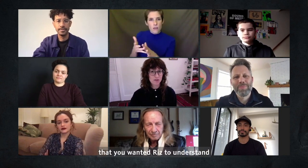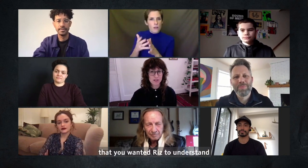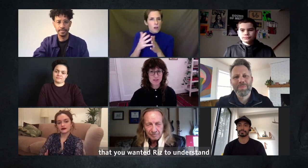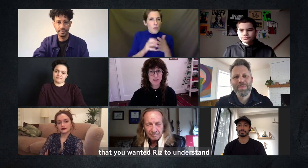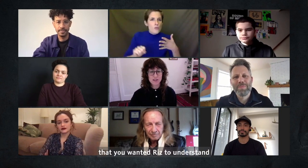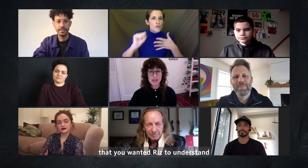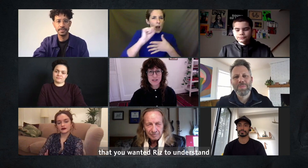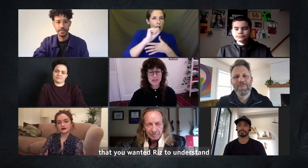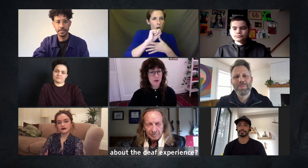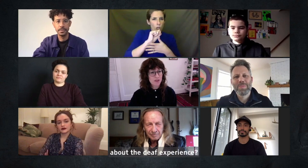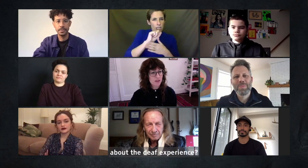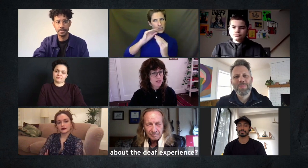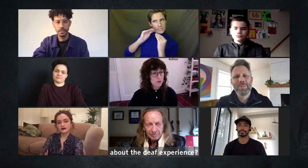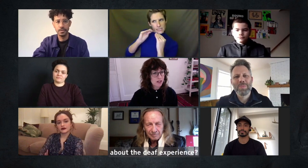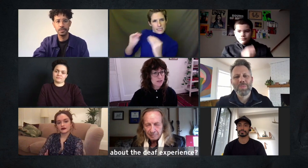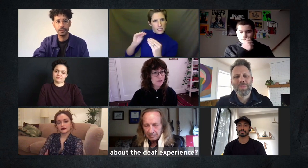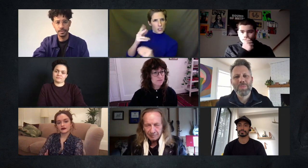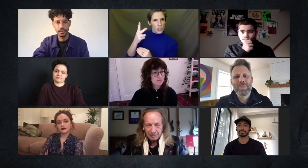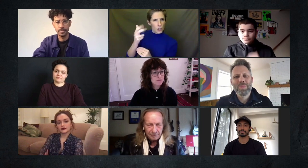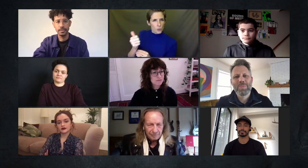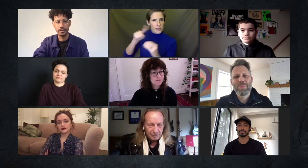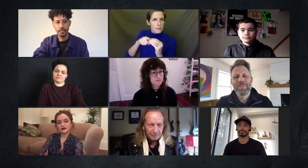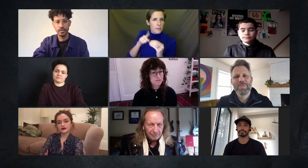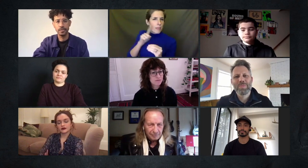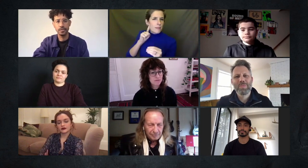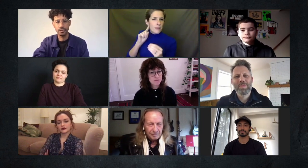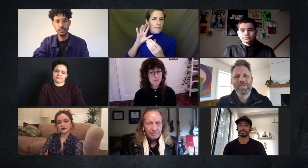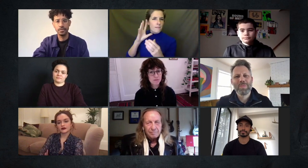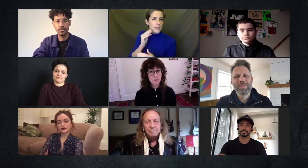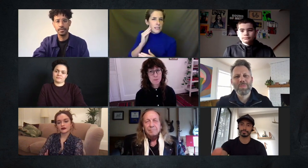you wanted Riz to understand about the deaf experience?